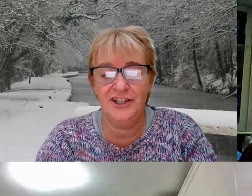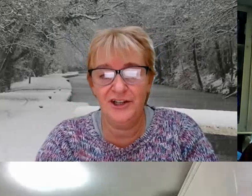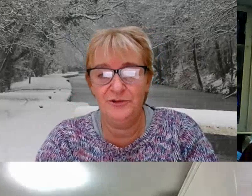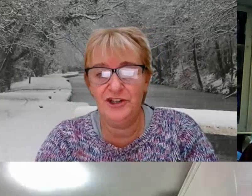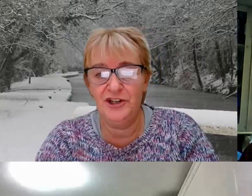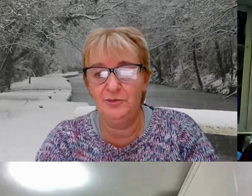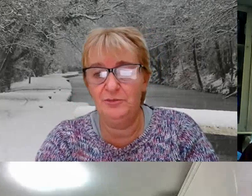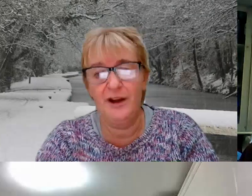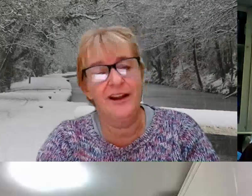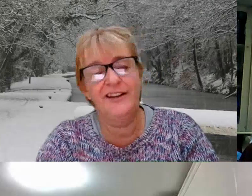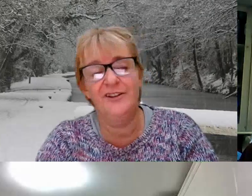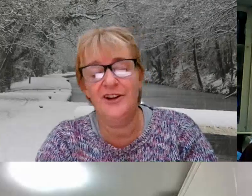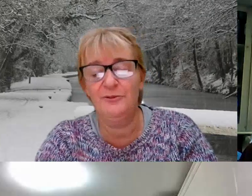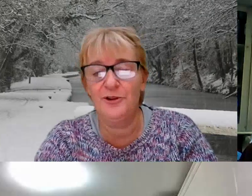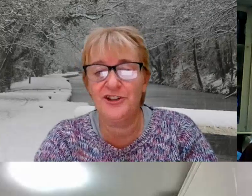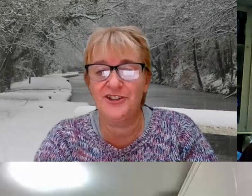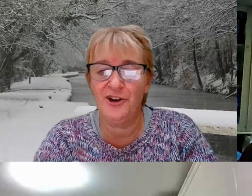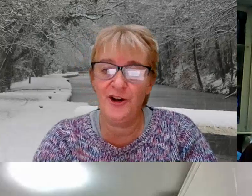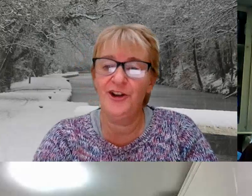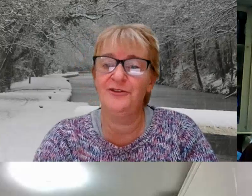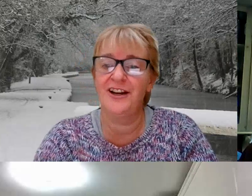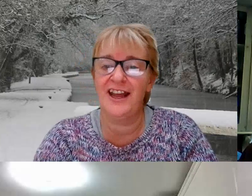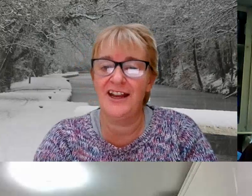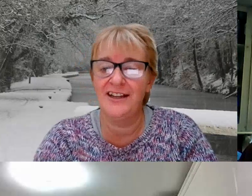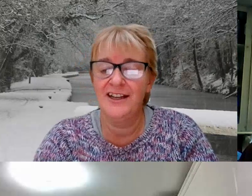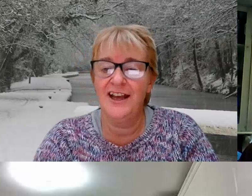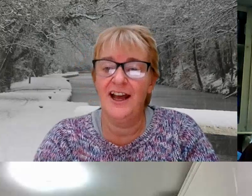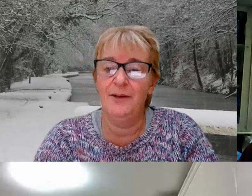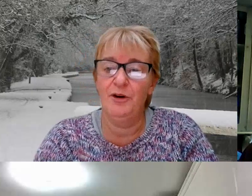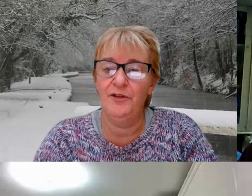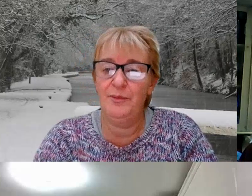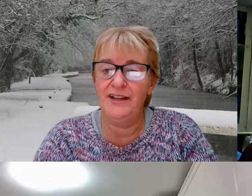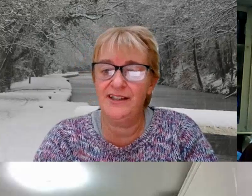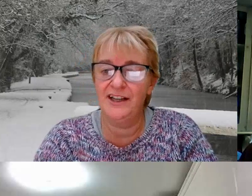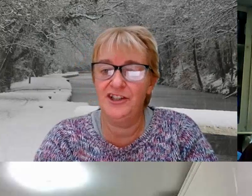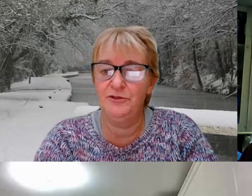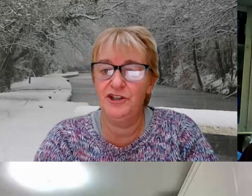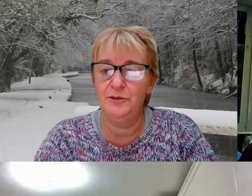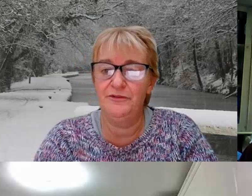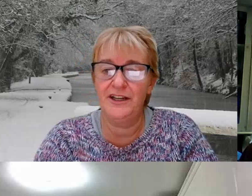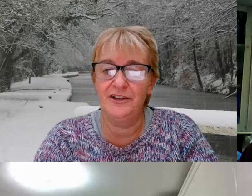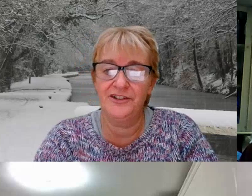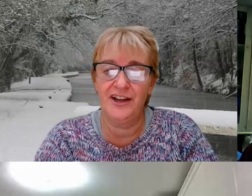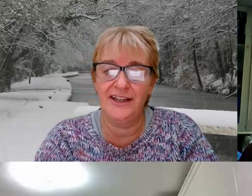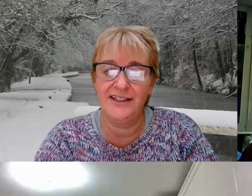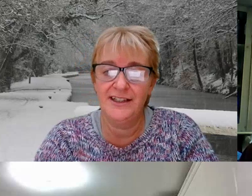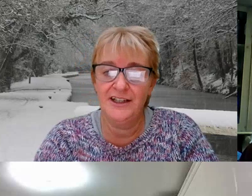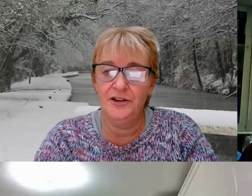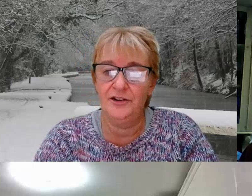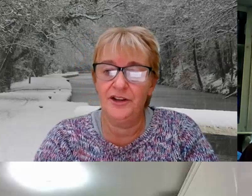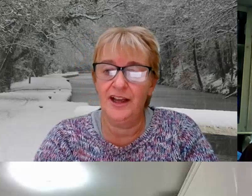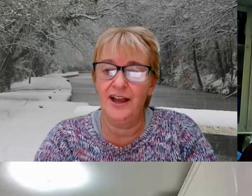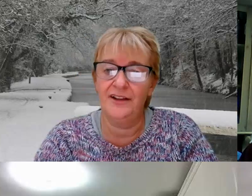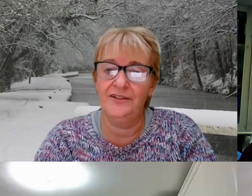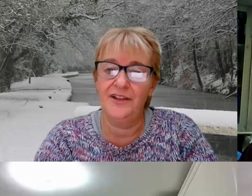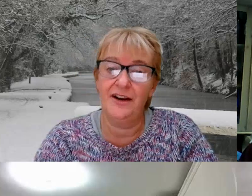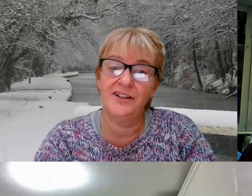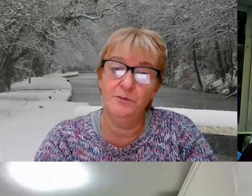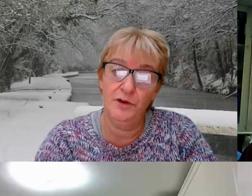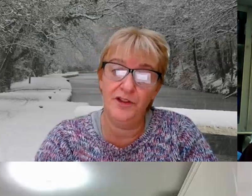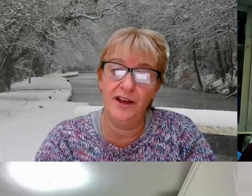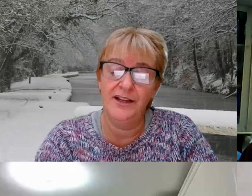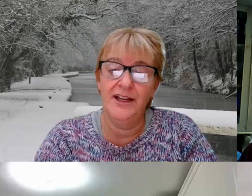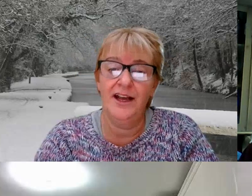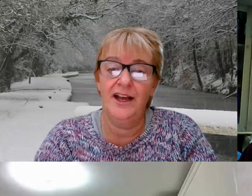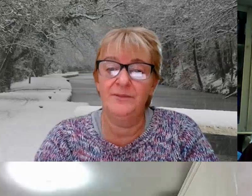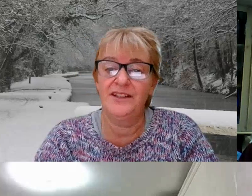importantly, to YouTube, where you can watch us all over again on the PCS YouTube video site. Okay, and there